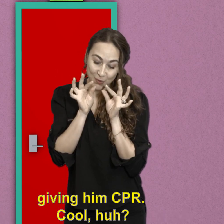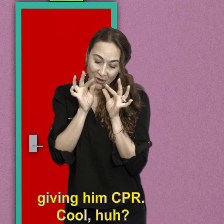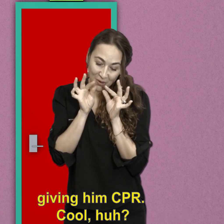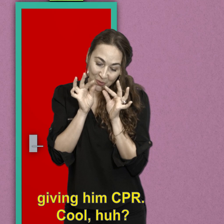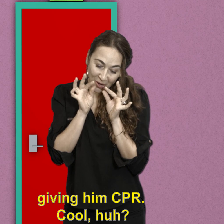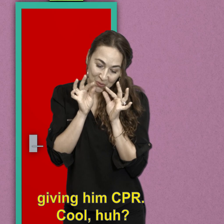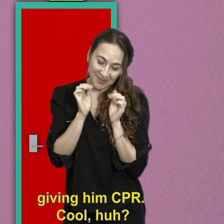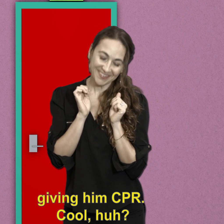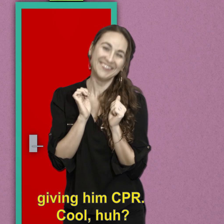Cool, huh?